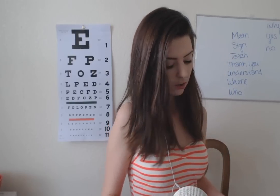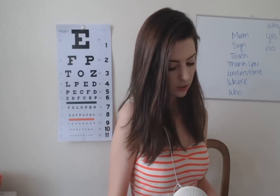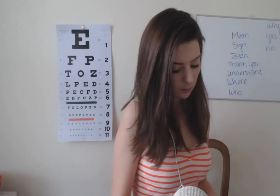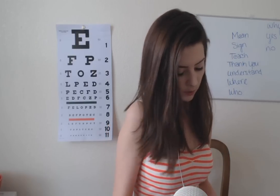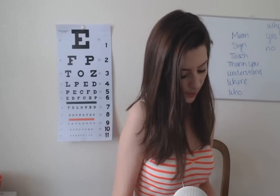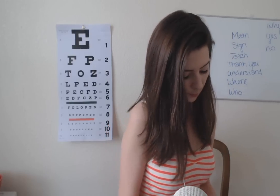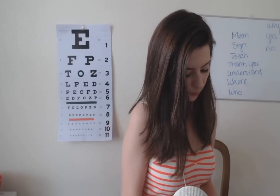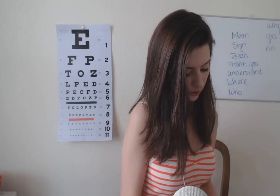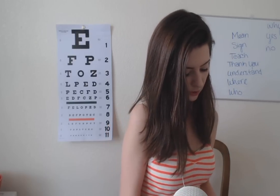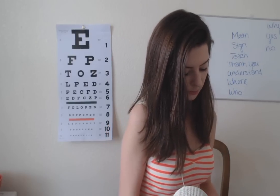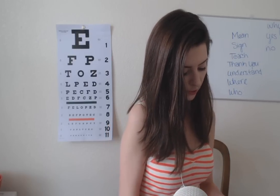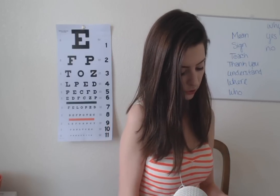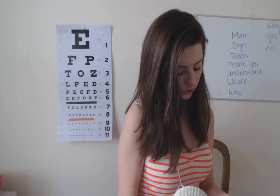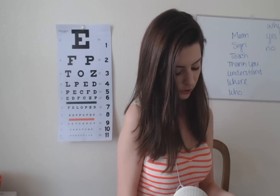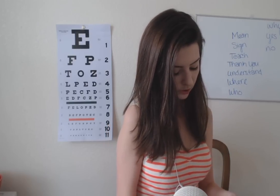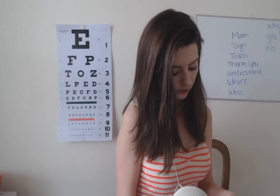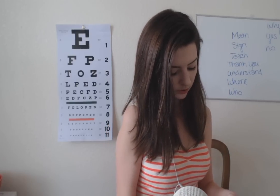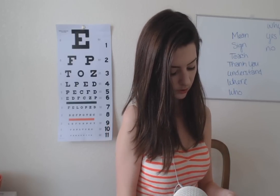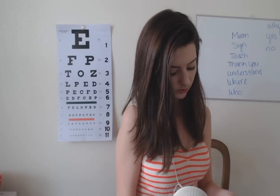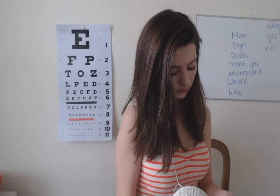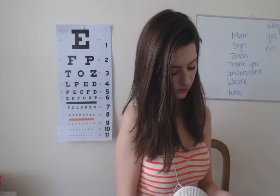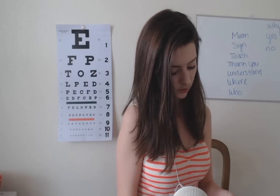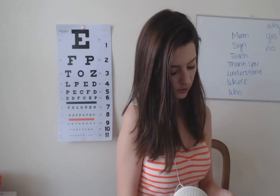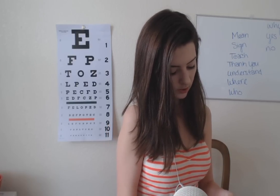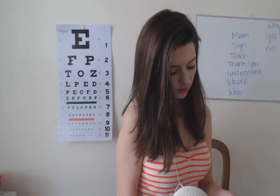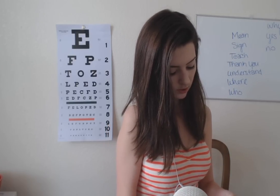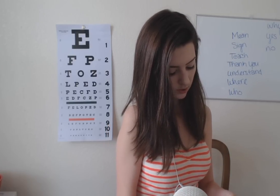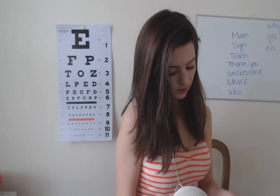Also with that one, just make sure